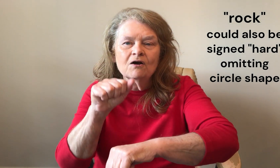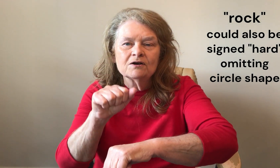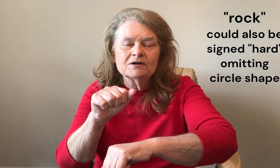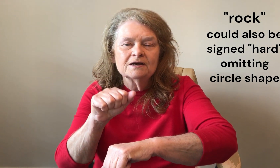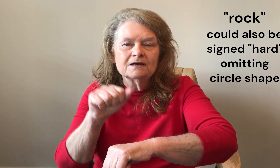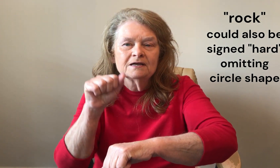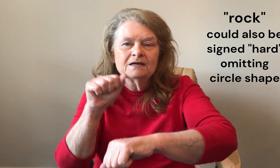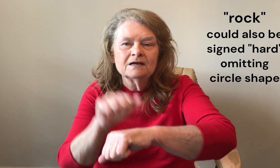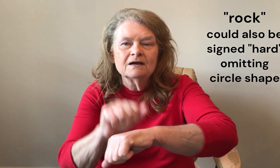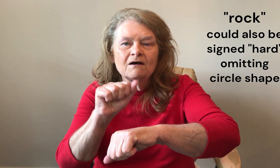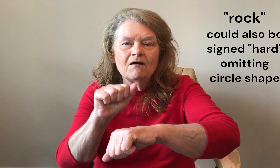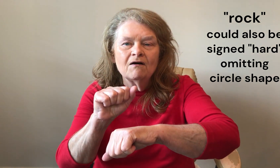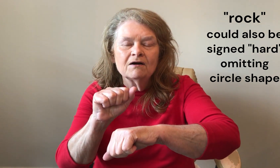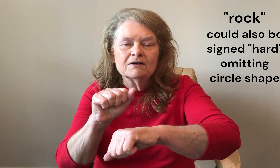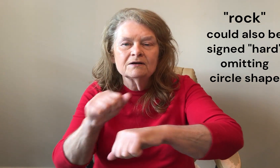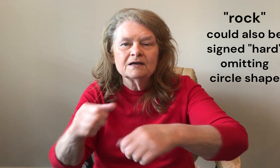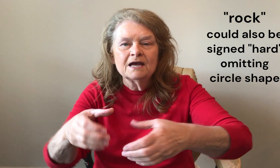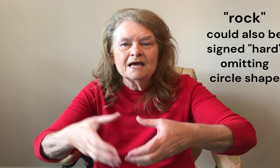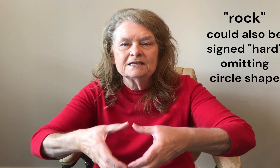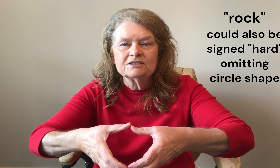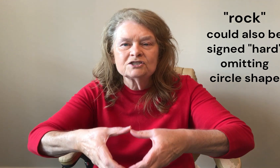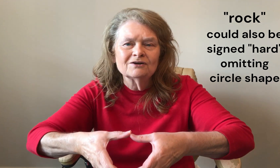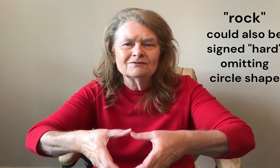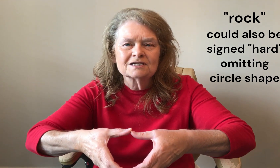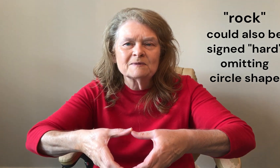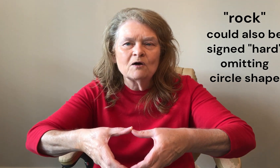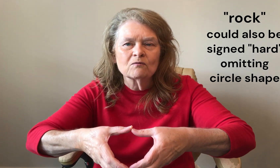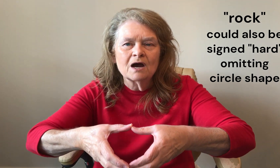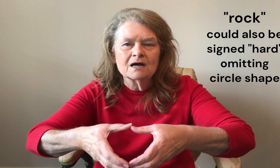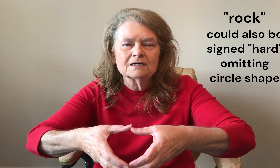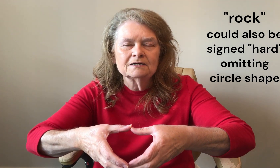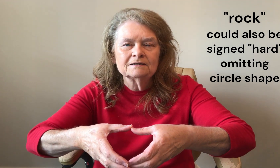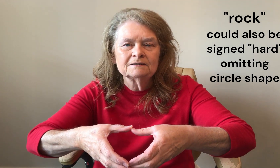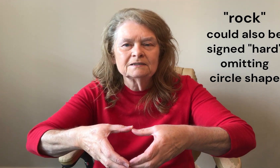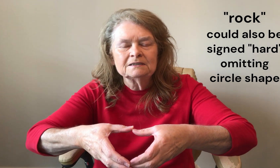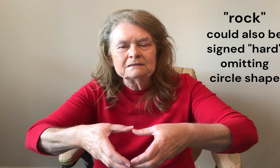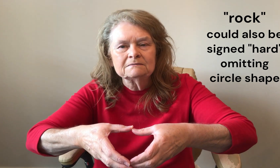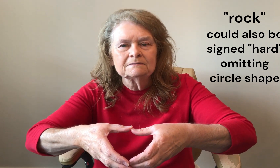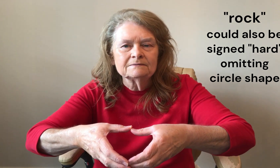hard, hard, and then show a small rock.